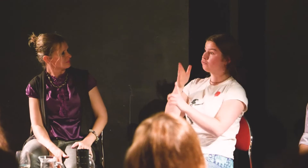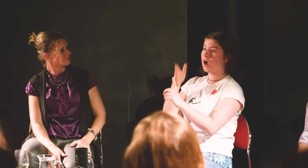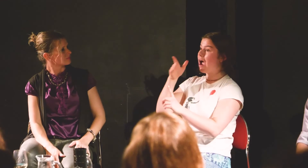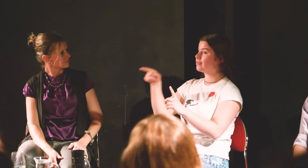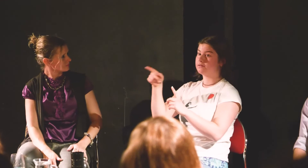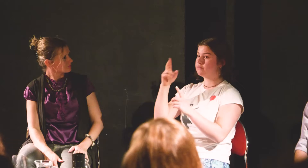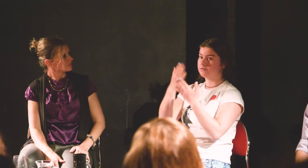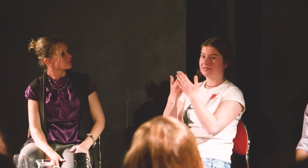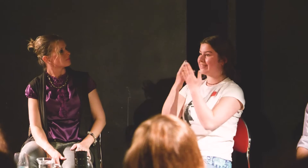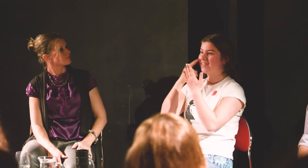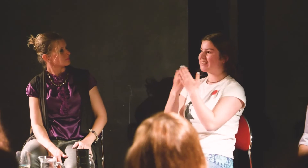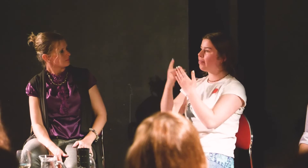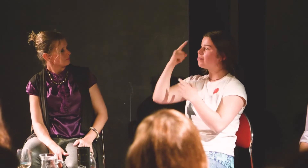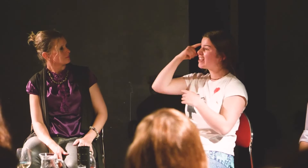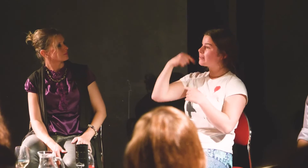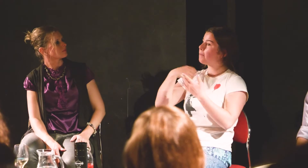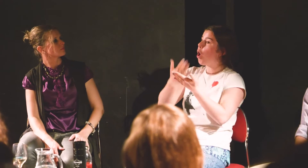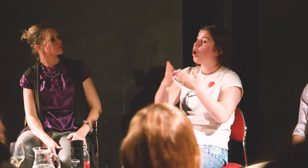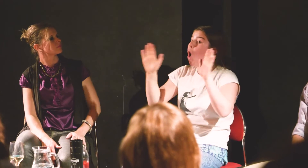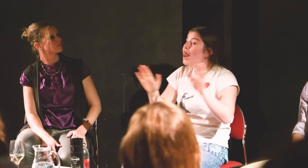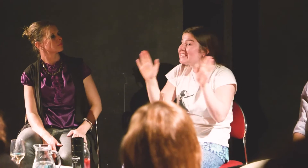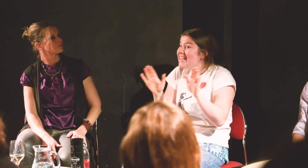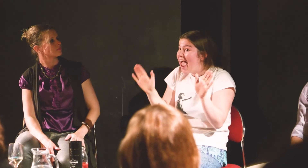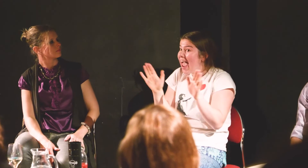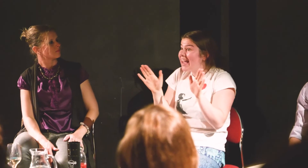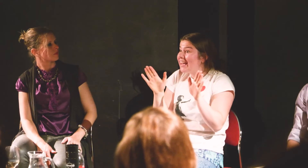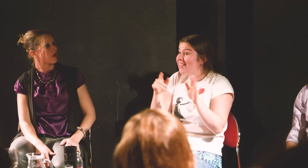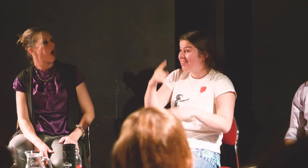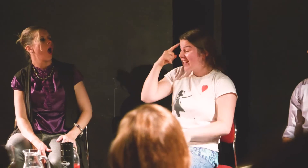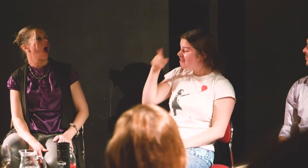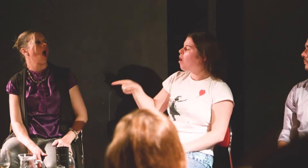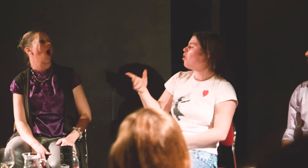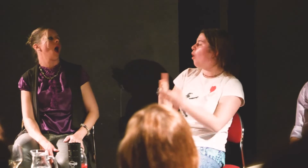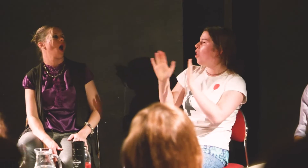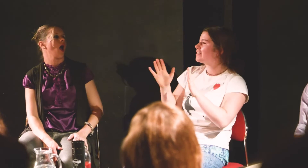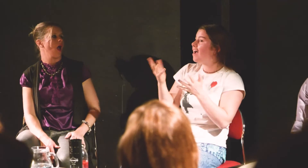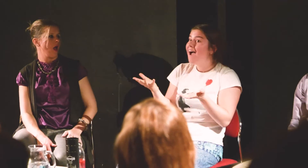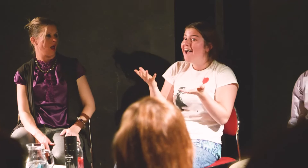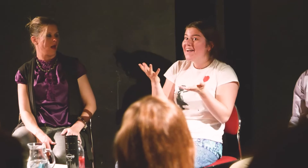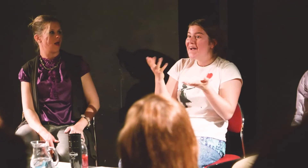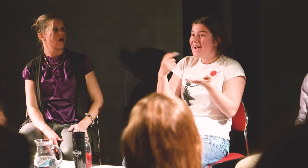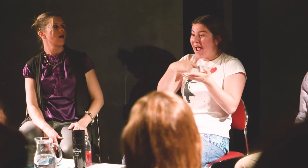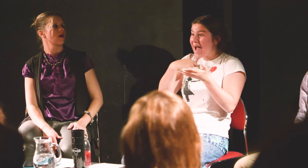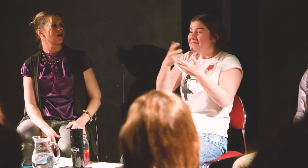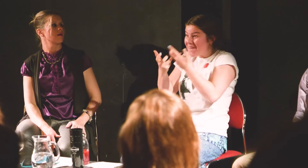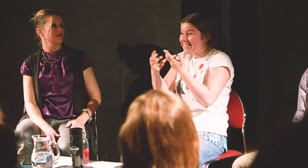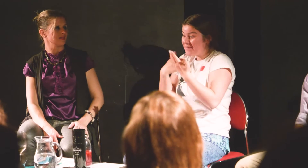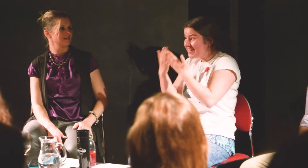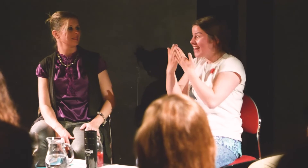And unfortunately, my high school doesn't recognise that course at Victoria University. They class that as a holiday. I'm